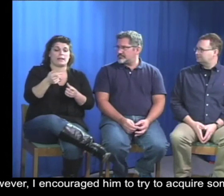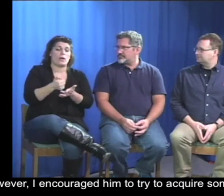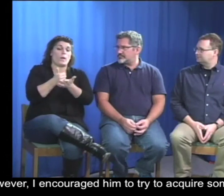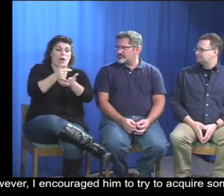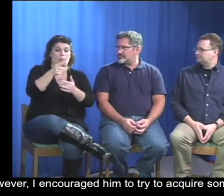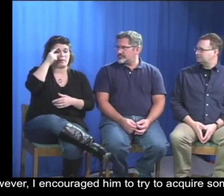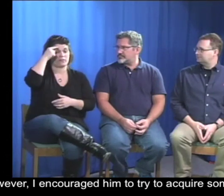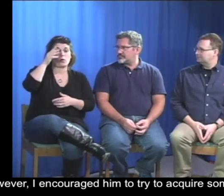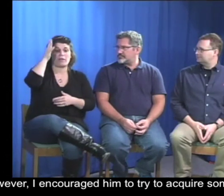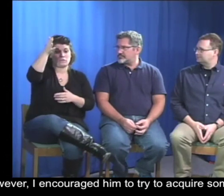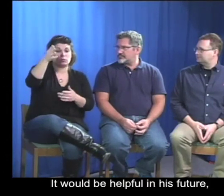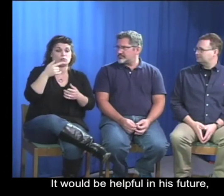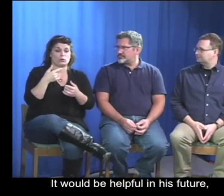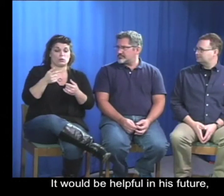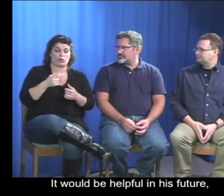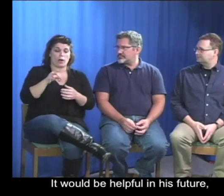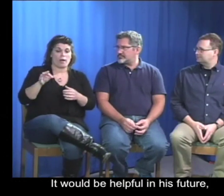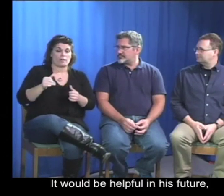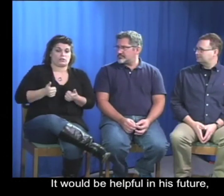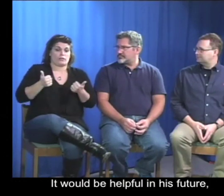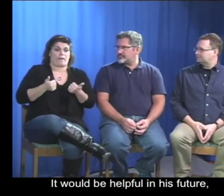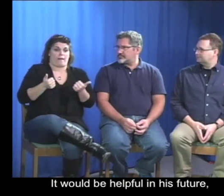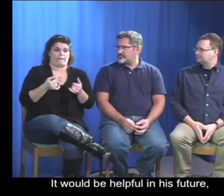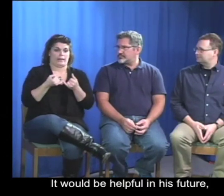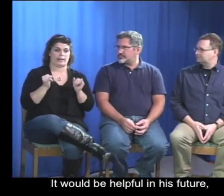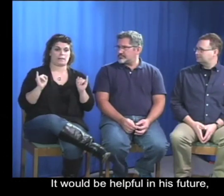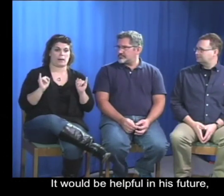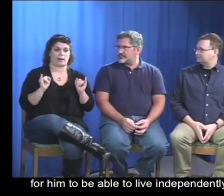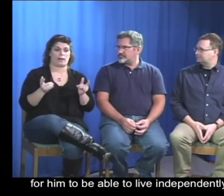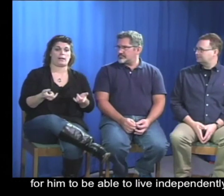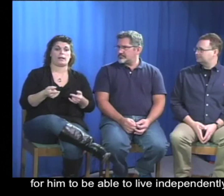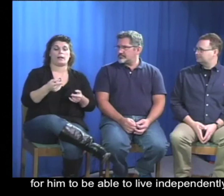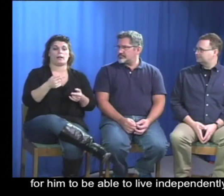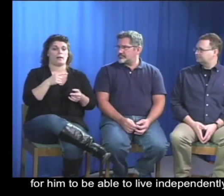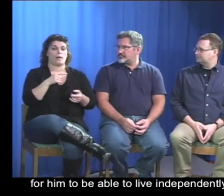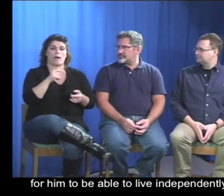speech. It would be helpful for his future, for him to be able to live independently.